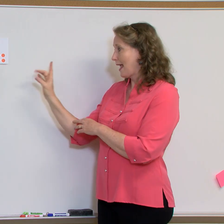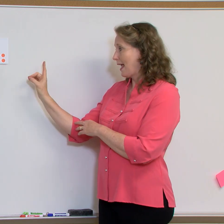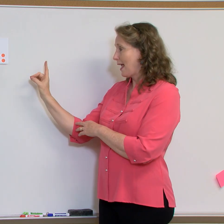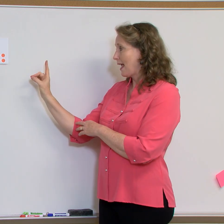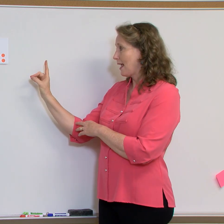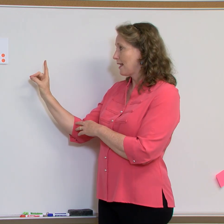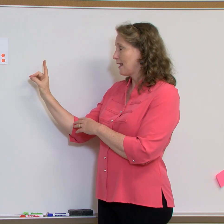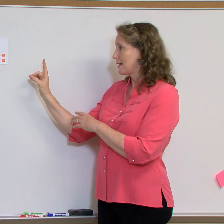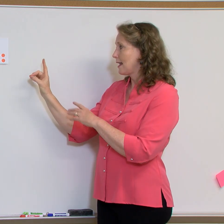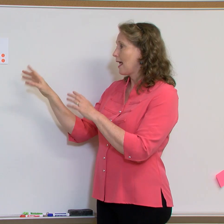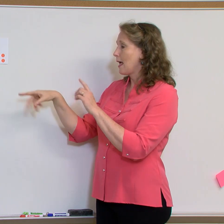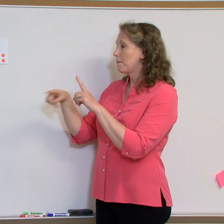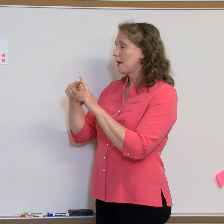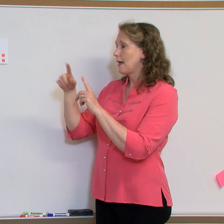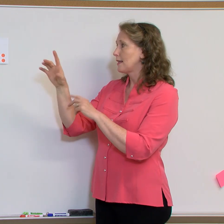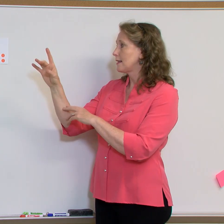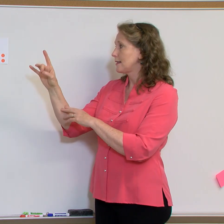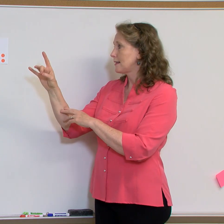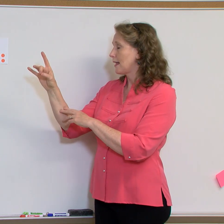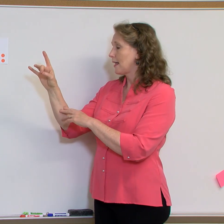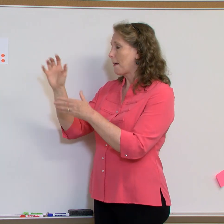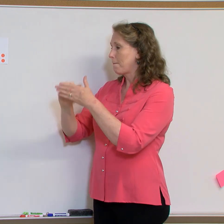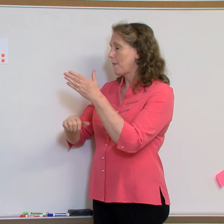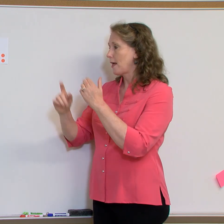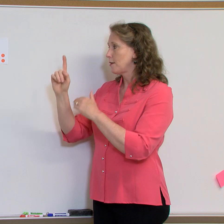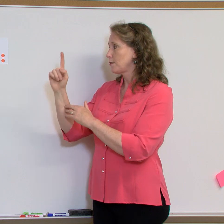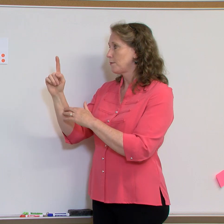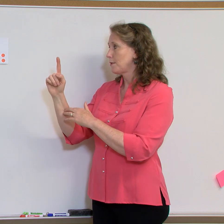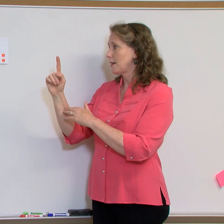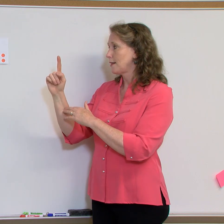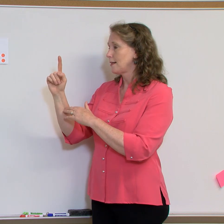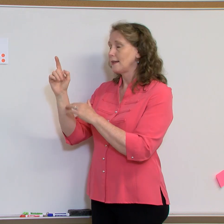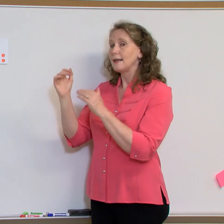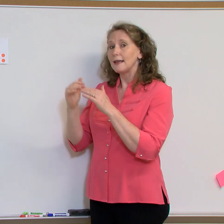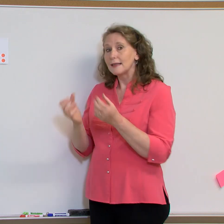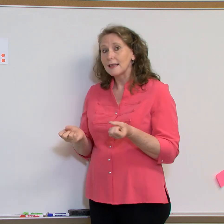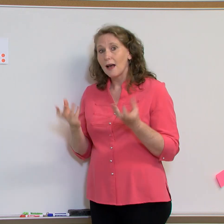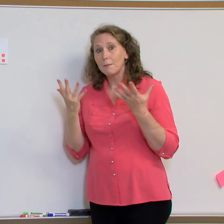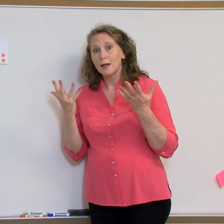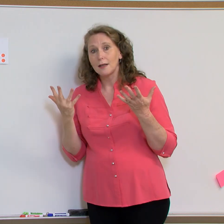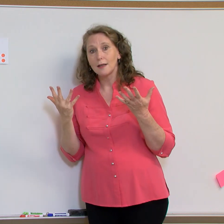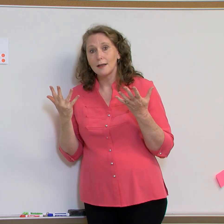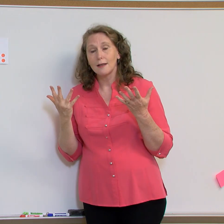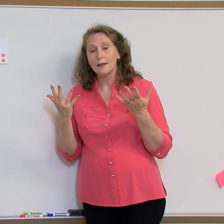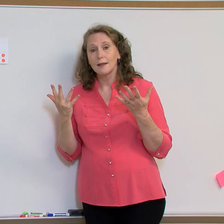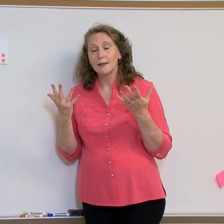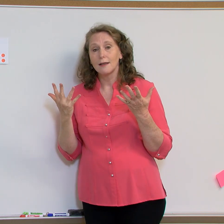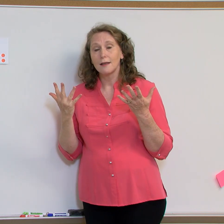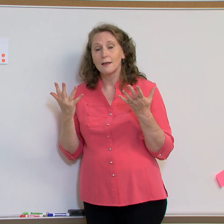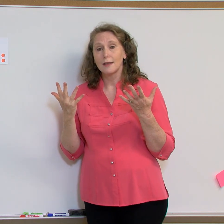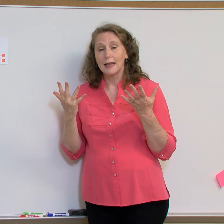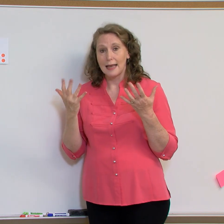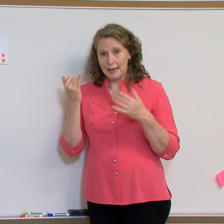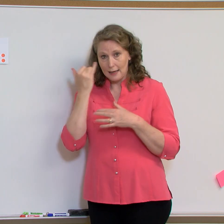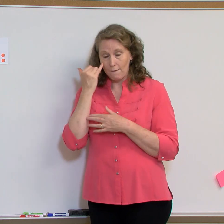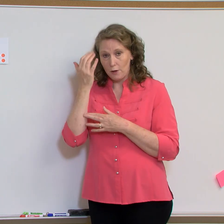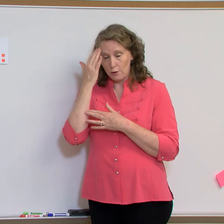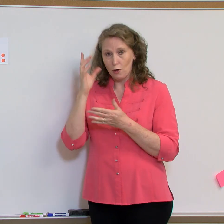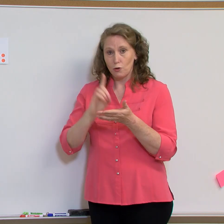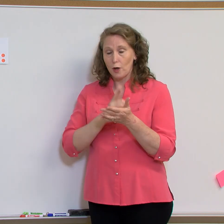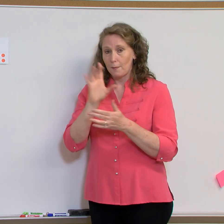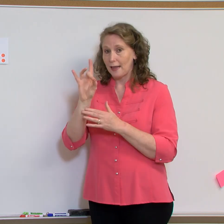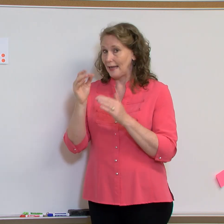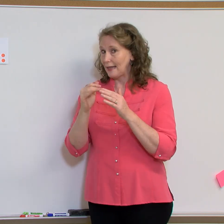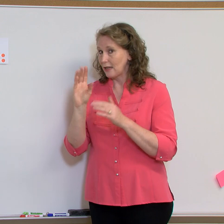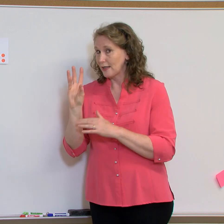8 and 8 minus 1 is how many dots? Well, if you know double eights